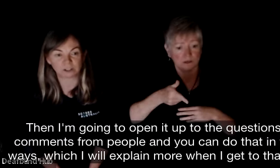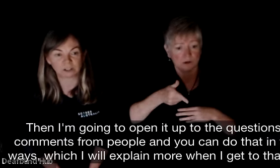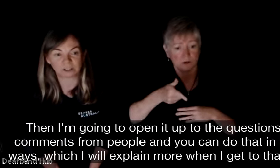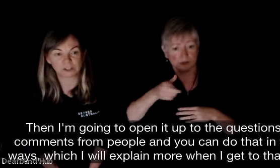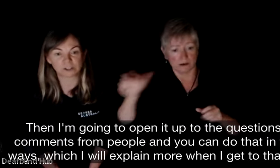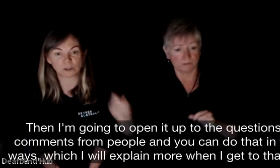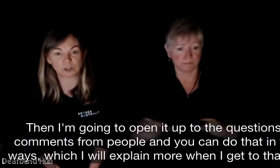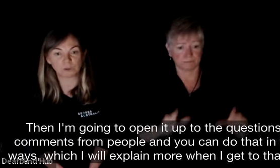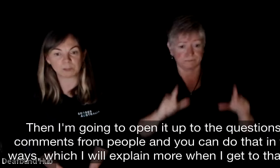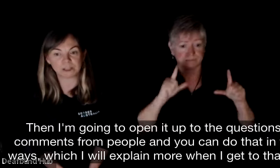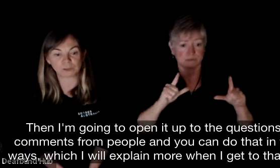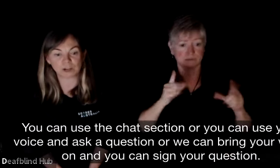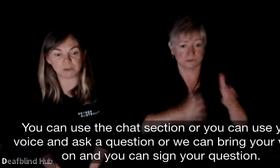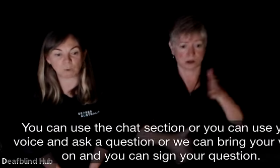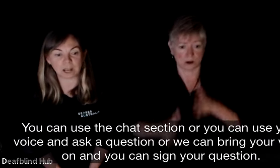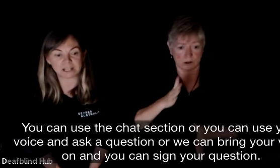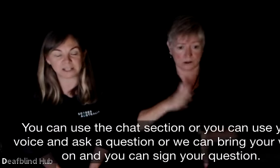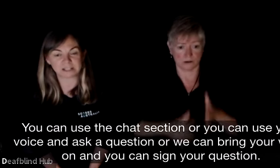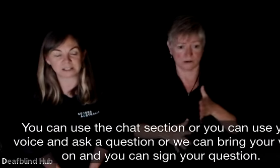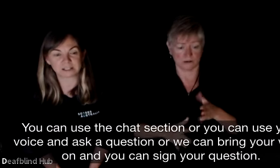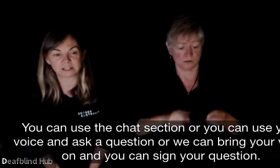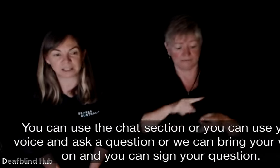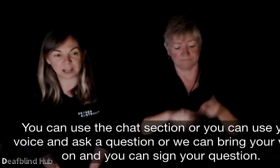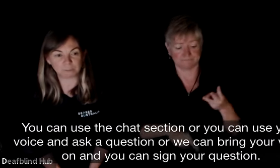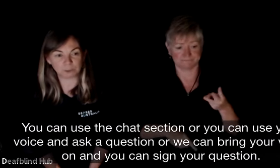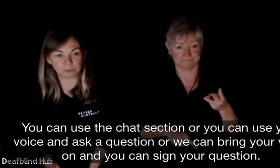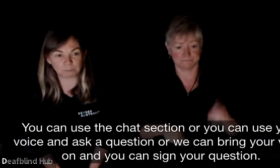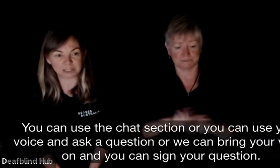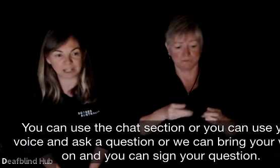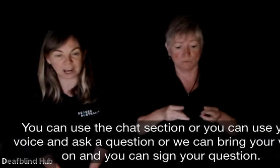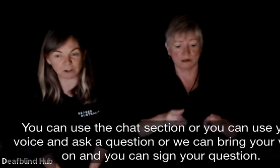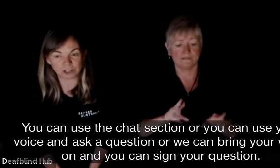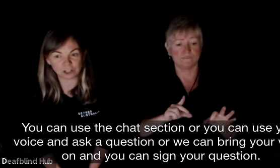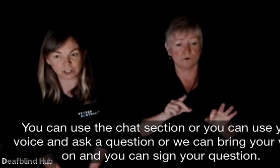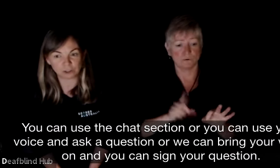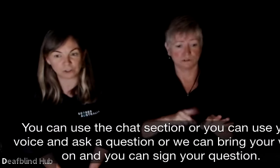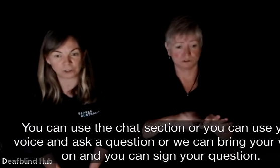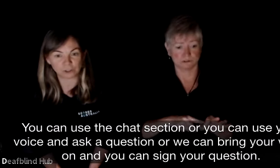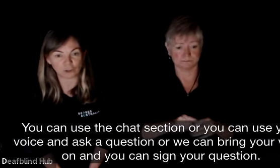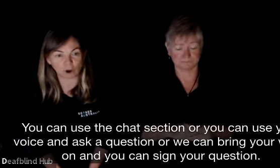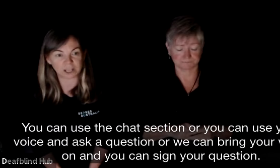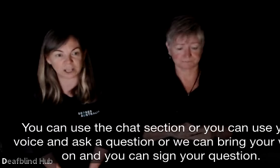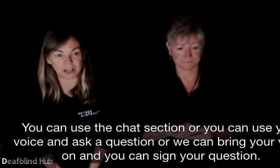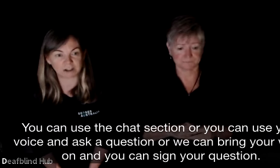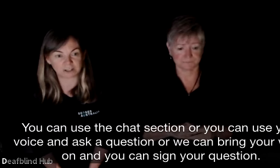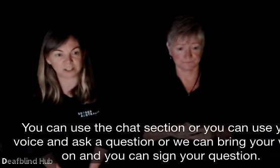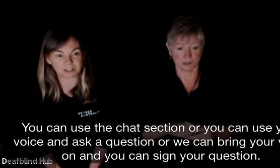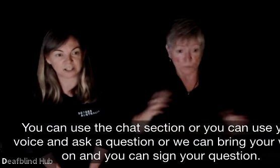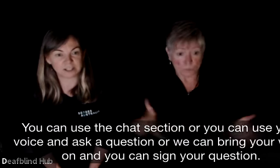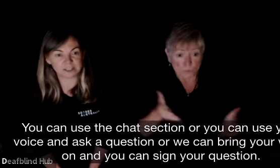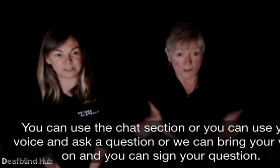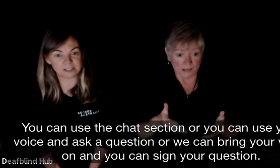question. So there will be 3 ways, and we'll be encouraging you to try it